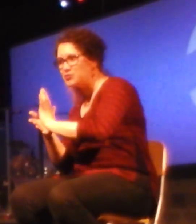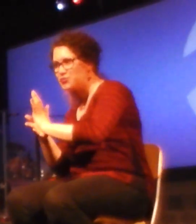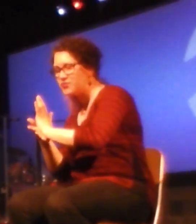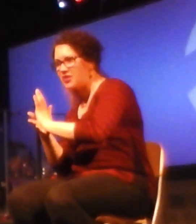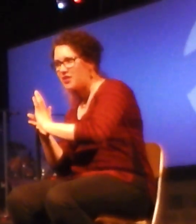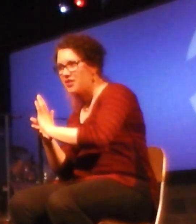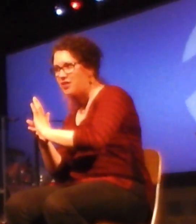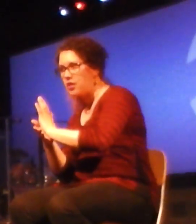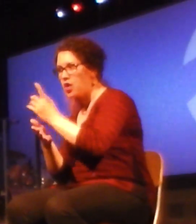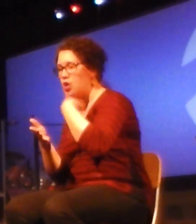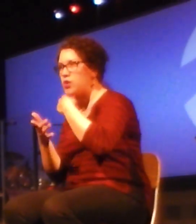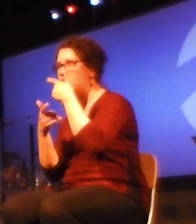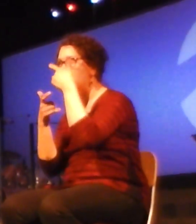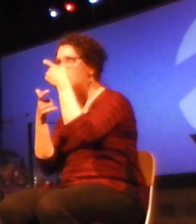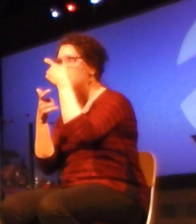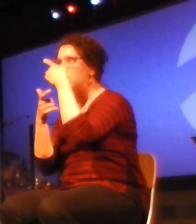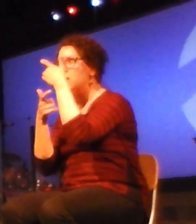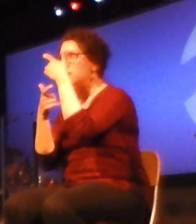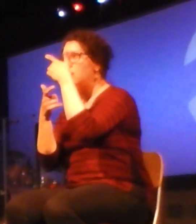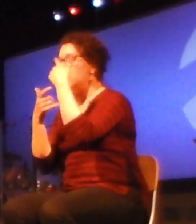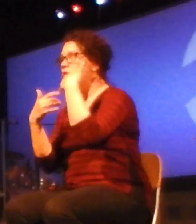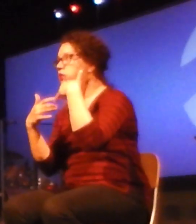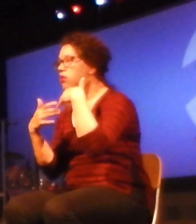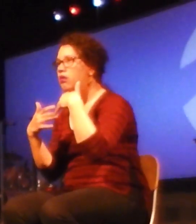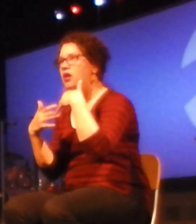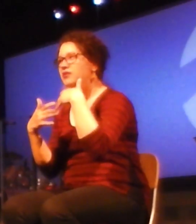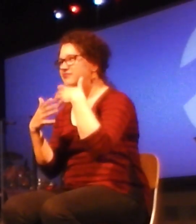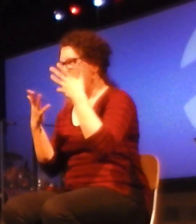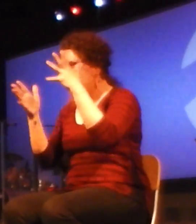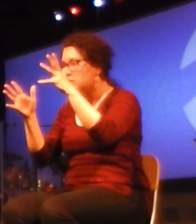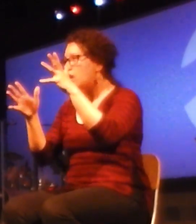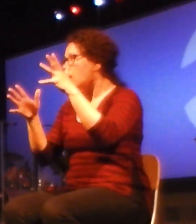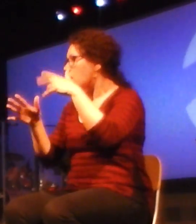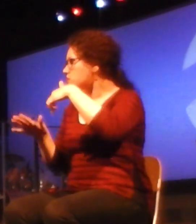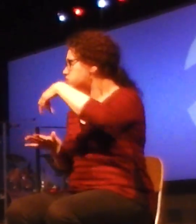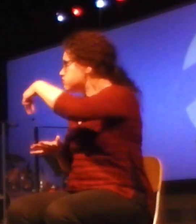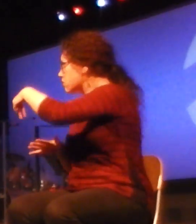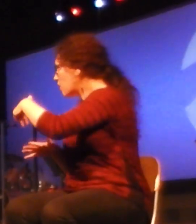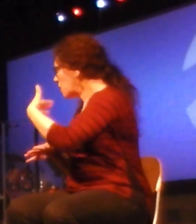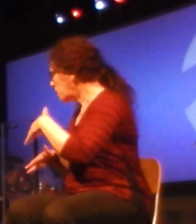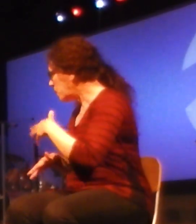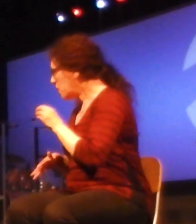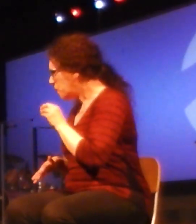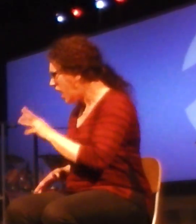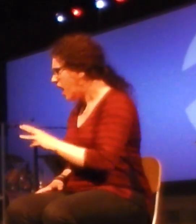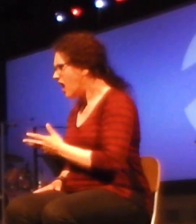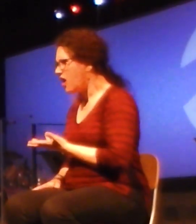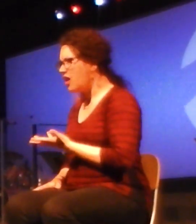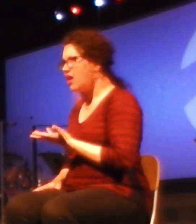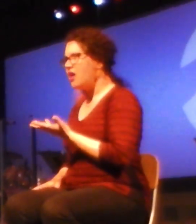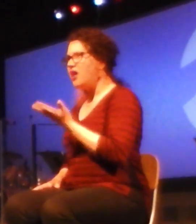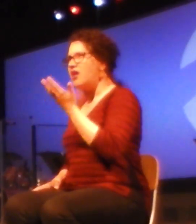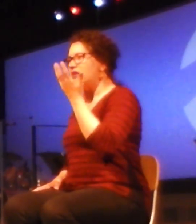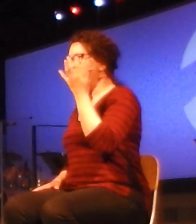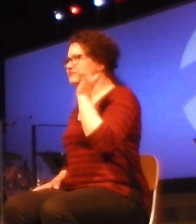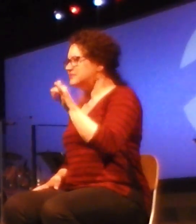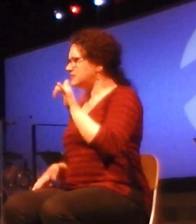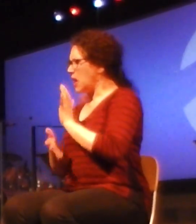the ones that we walk out of and we resonate the most, the ones where we say, wow, there was